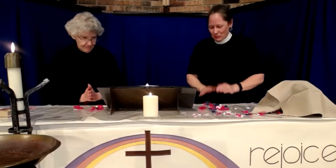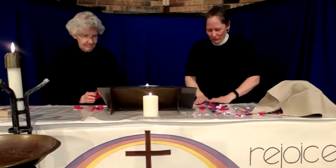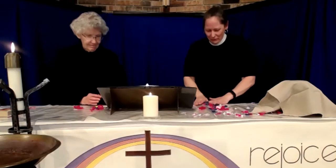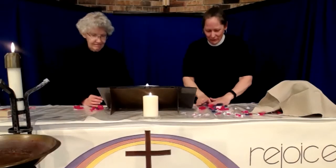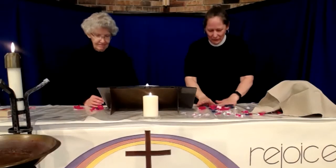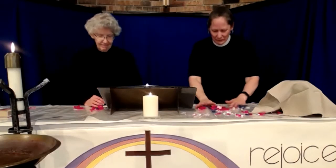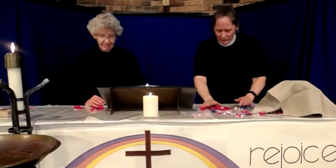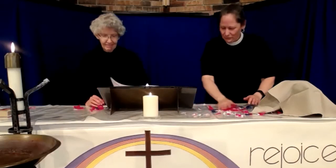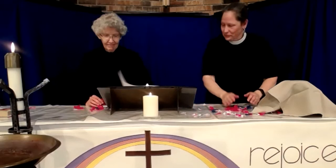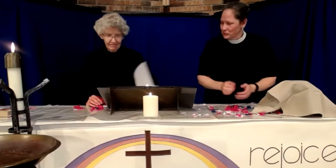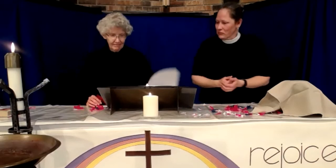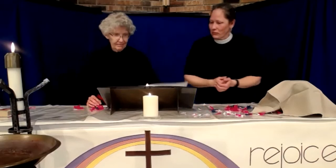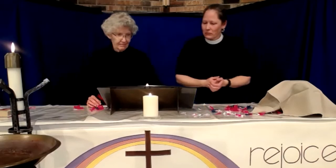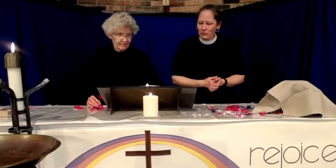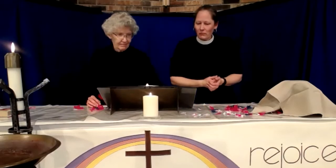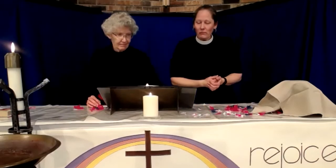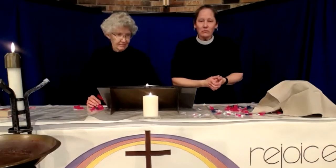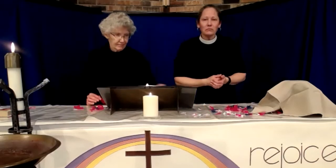Amen.